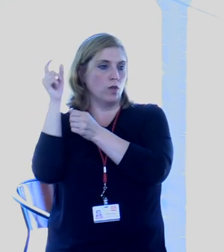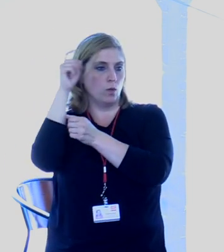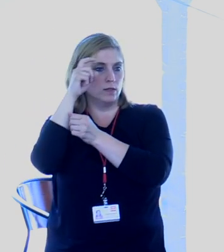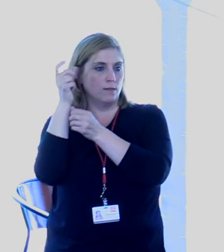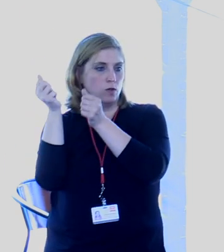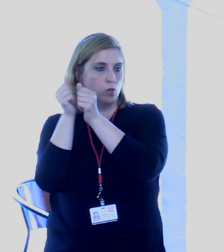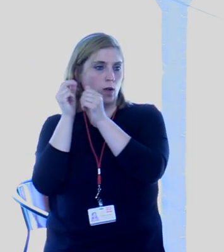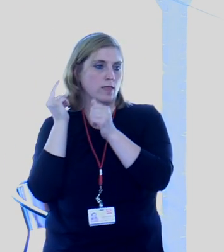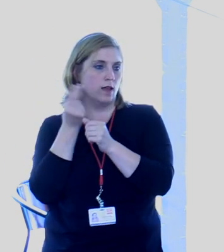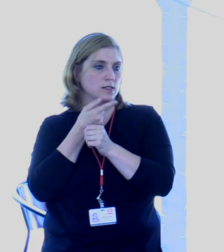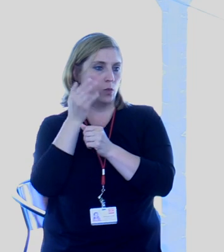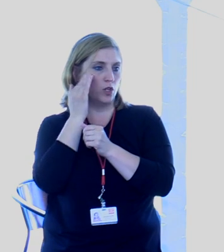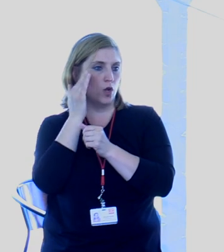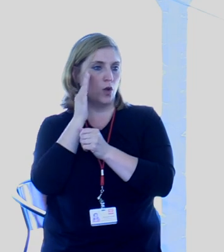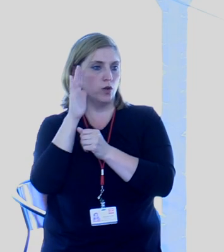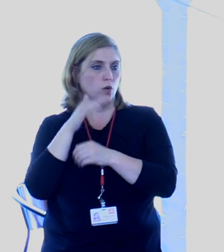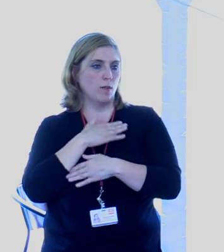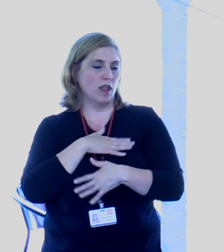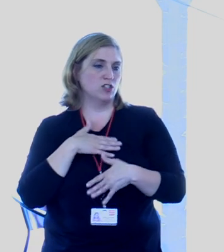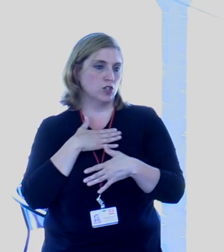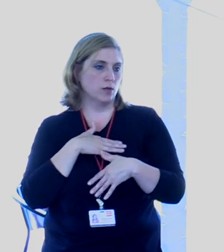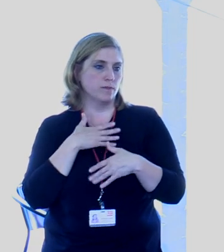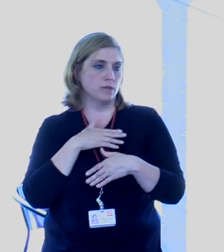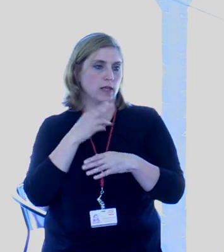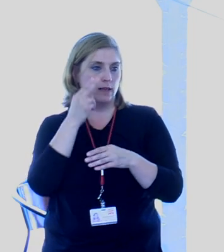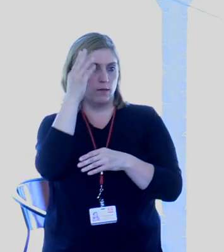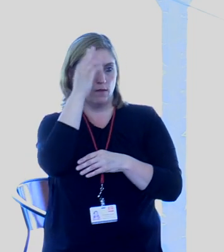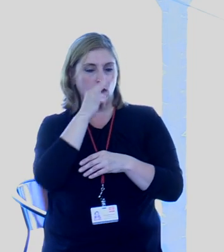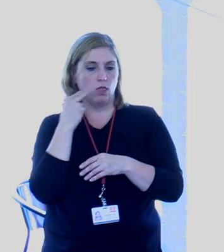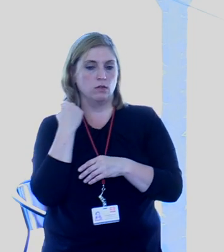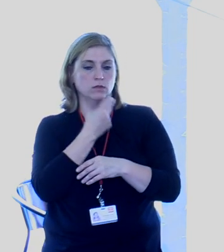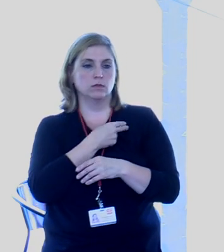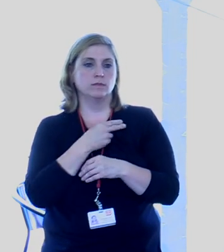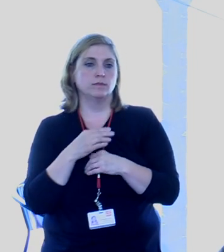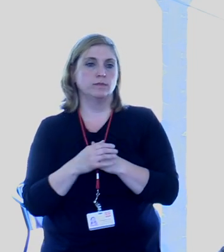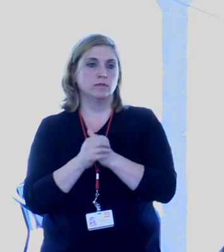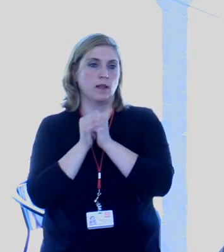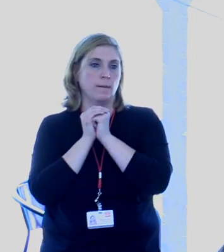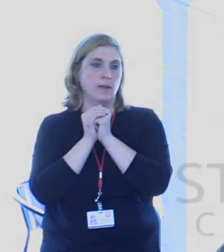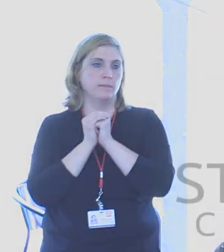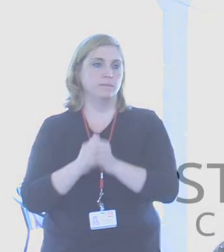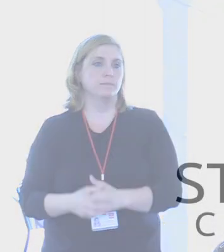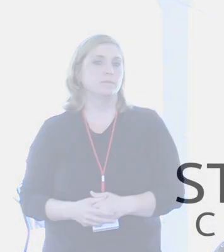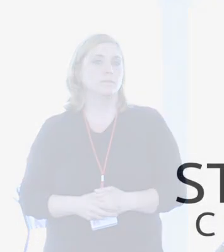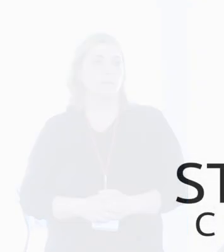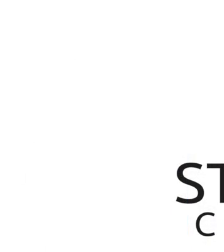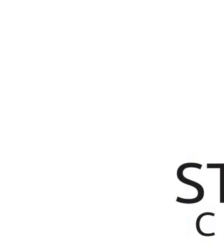that we may know what is your pleasure. In the name of the Father, and the Son, and the Holy Spirit, amen.